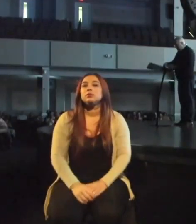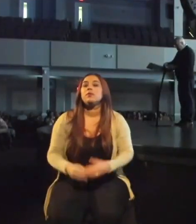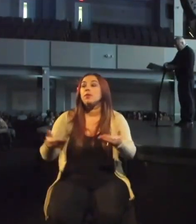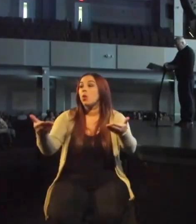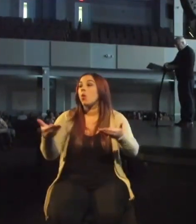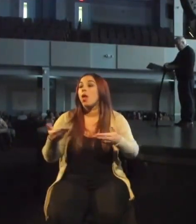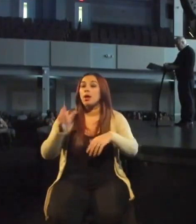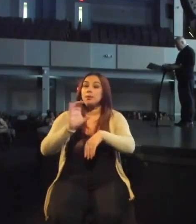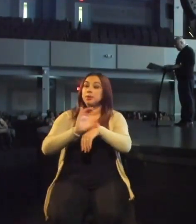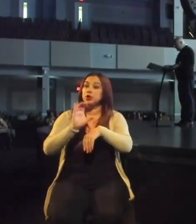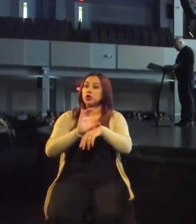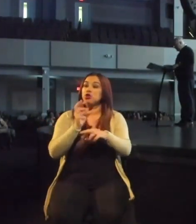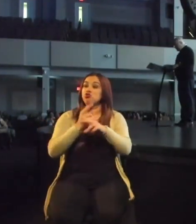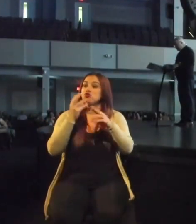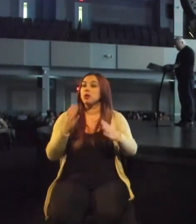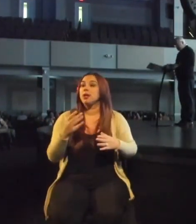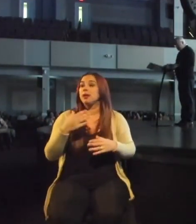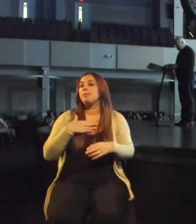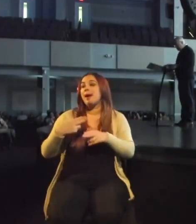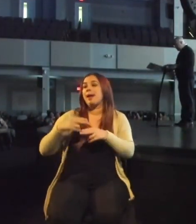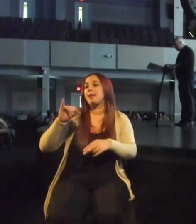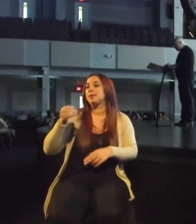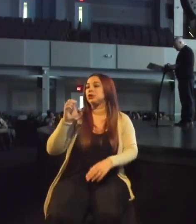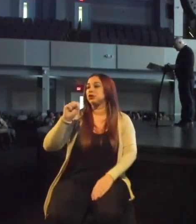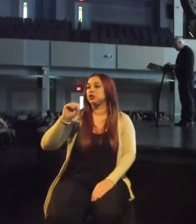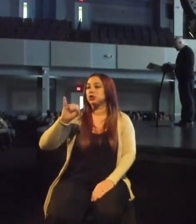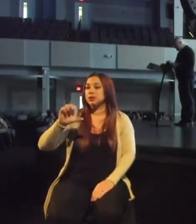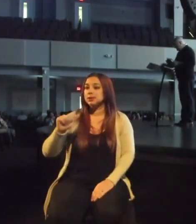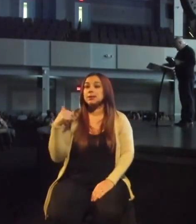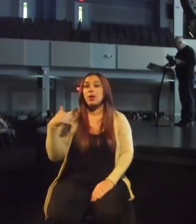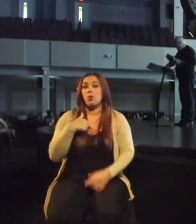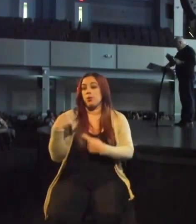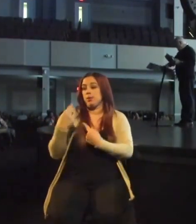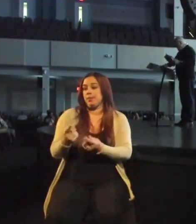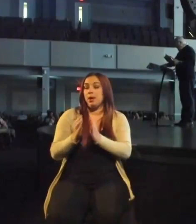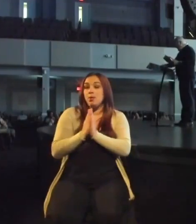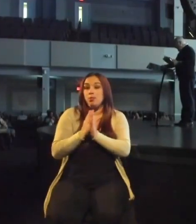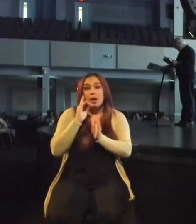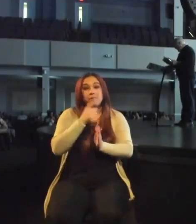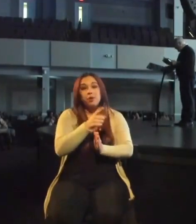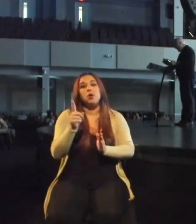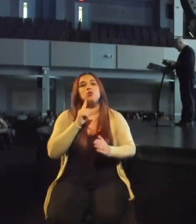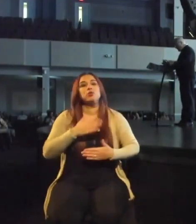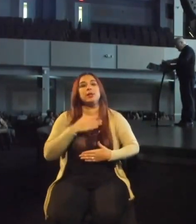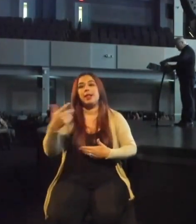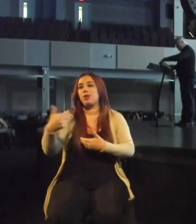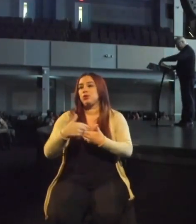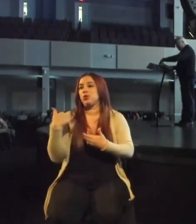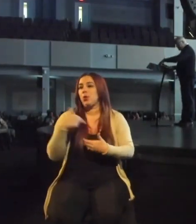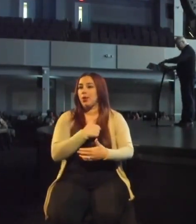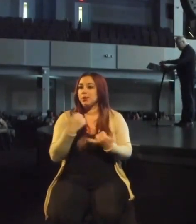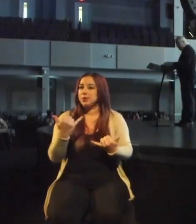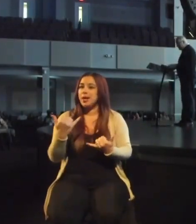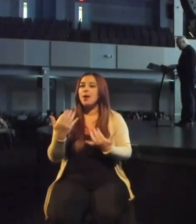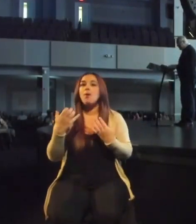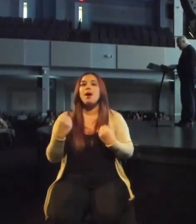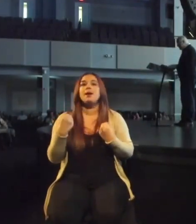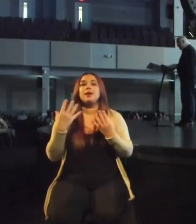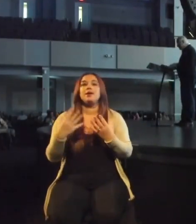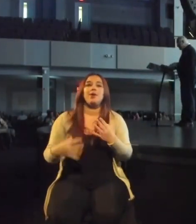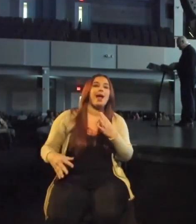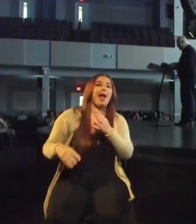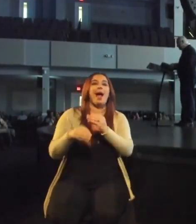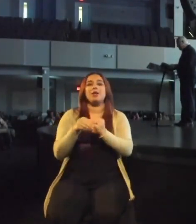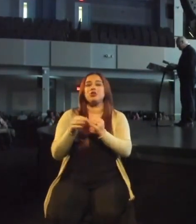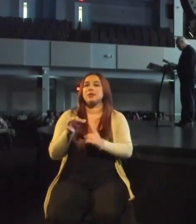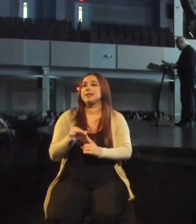Welcome to Church of the Redeemer. My name is Jessica. We have been praying for you and are so glad that you're here today. We want to give an extra warm